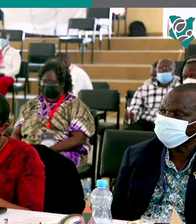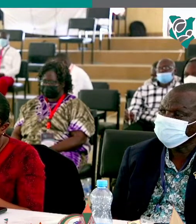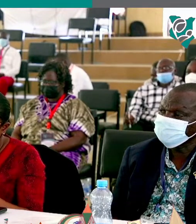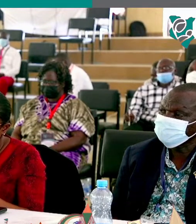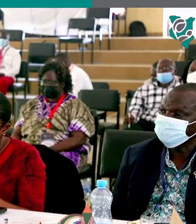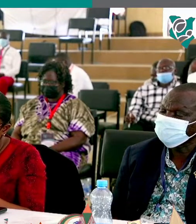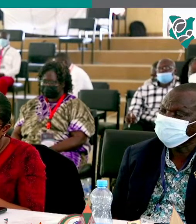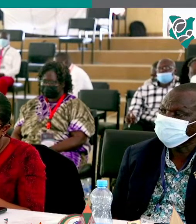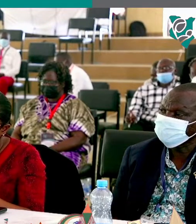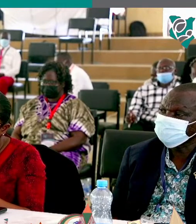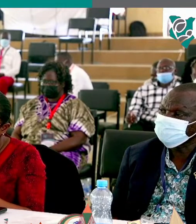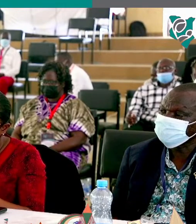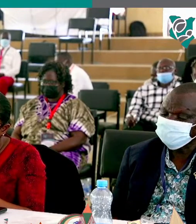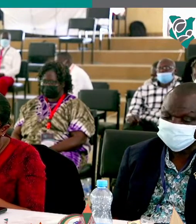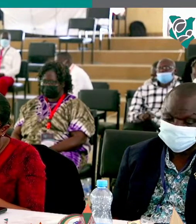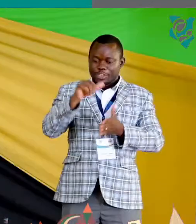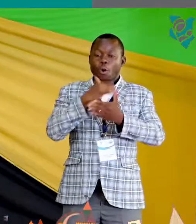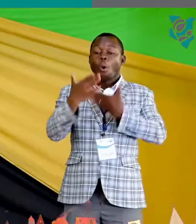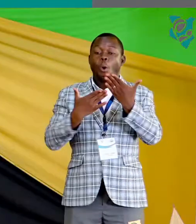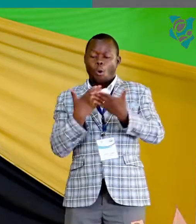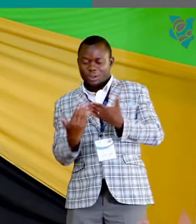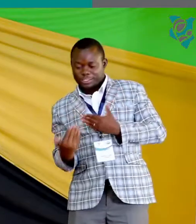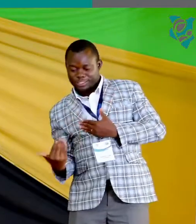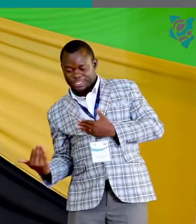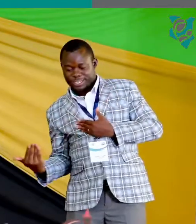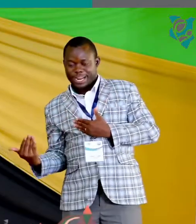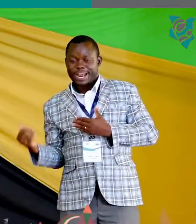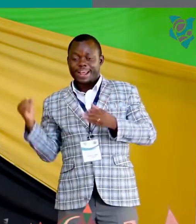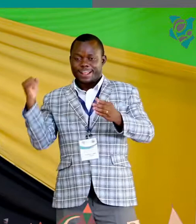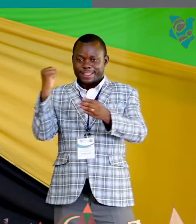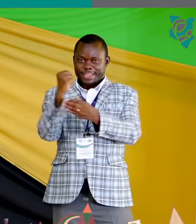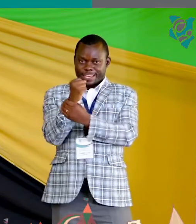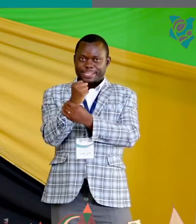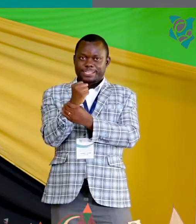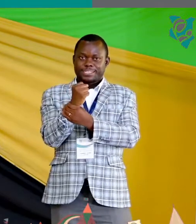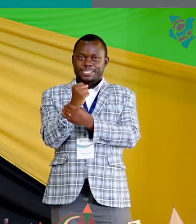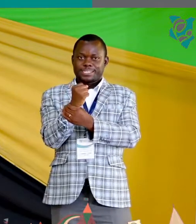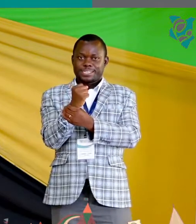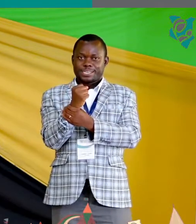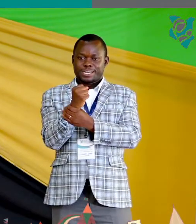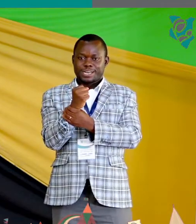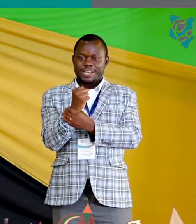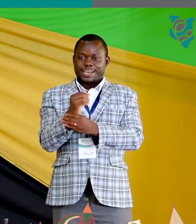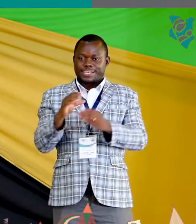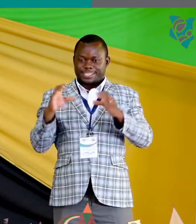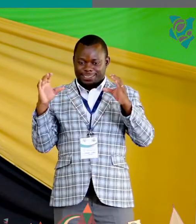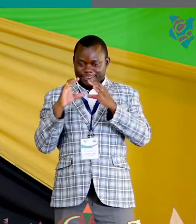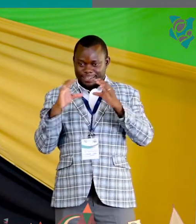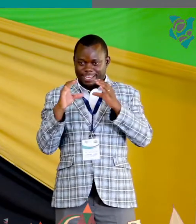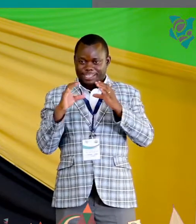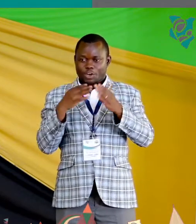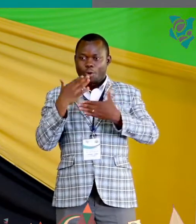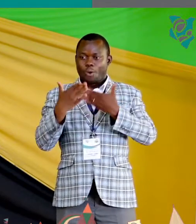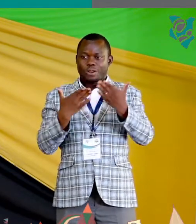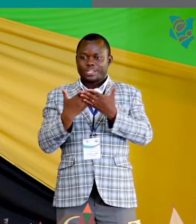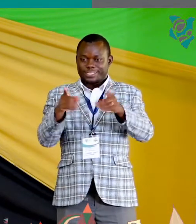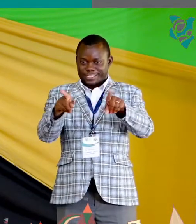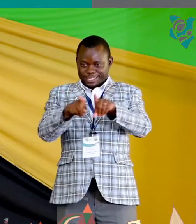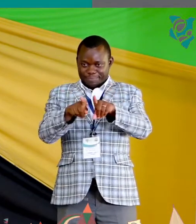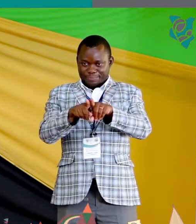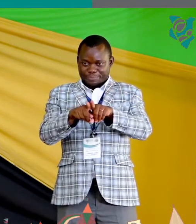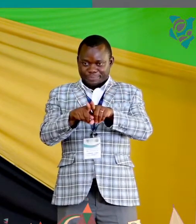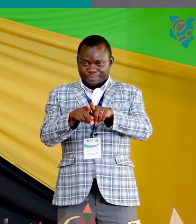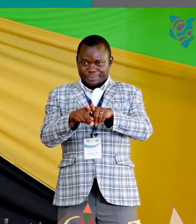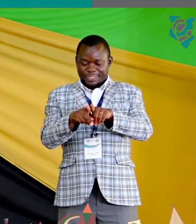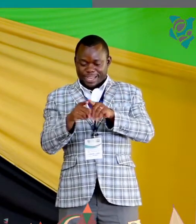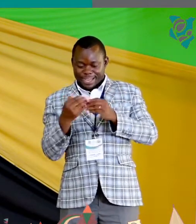death, to ensure that our children get the birth certificate as early, the community health workers work together, the